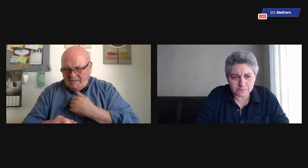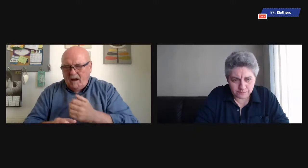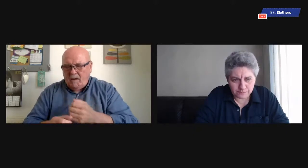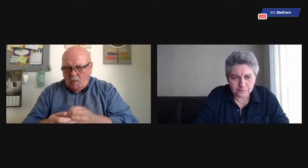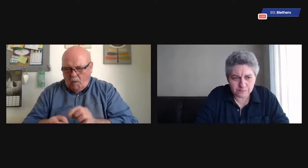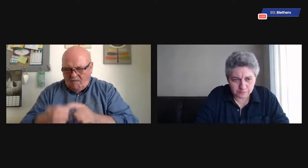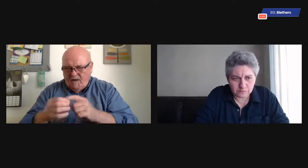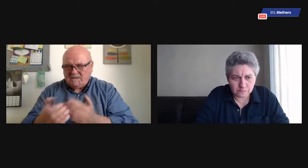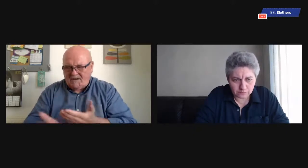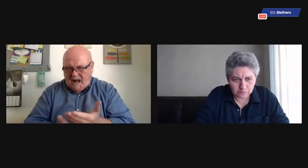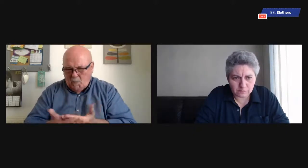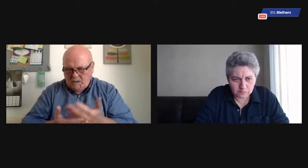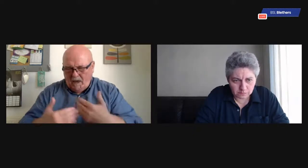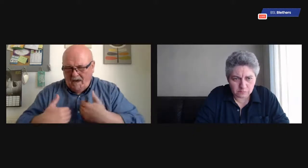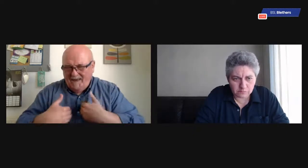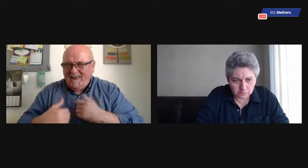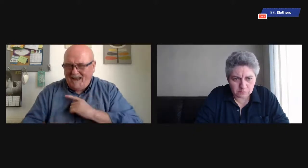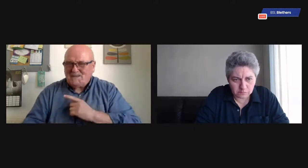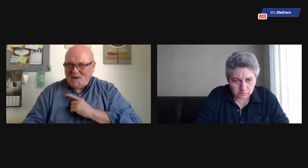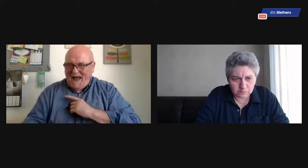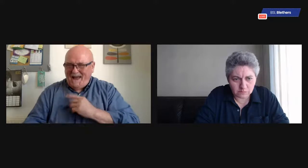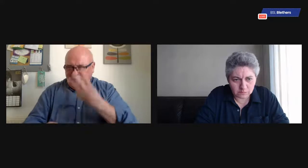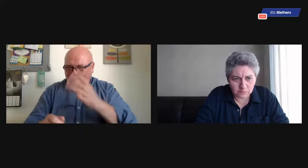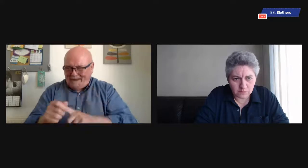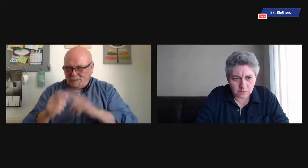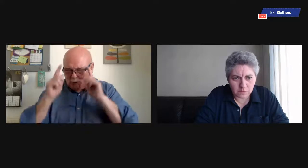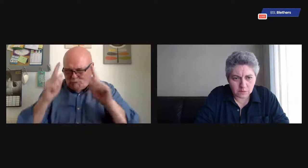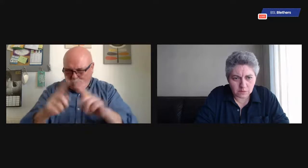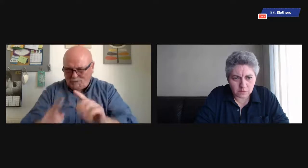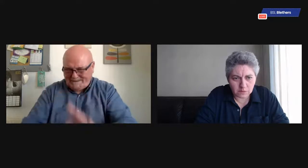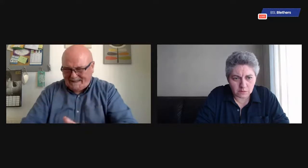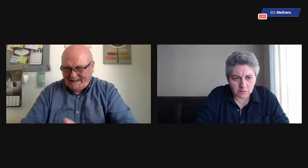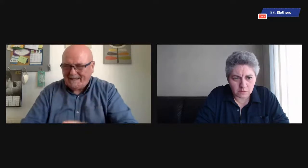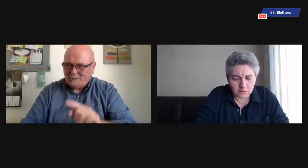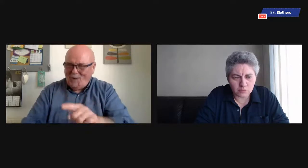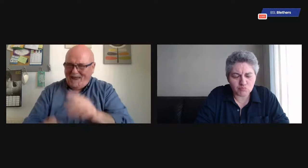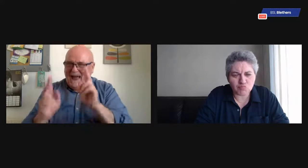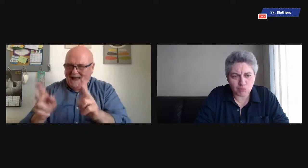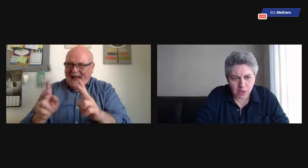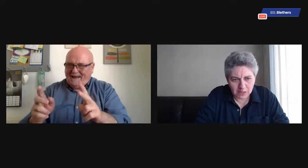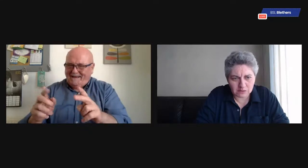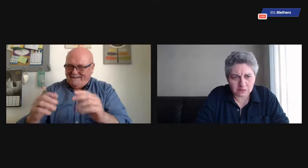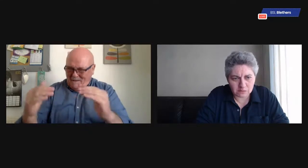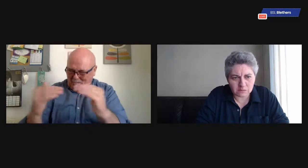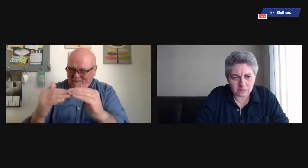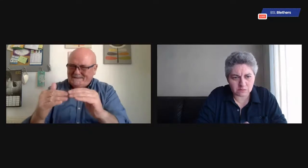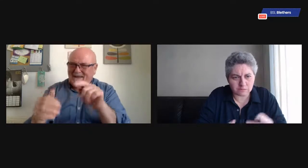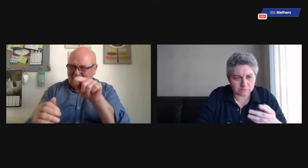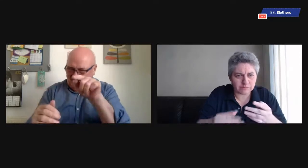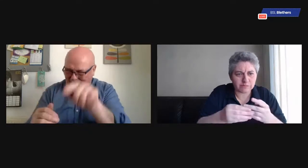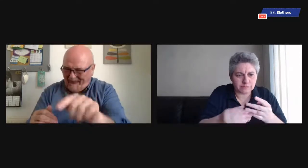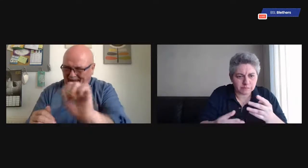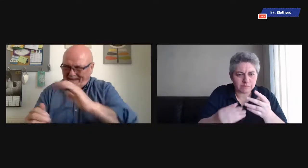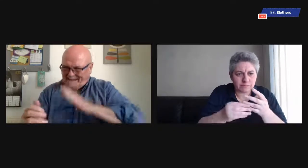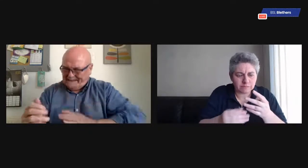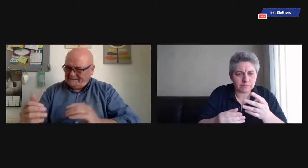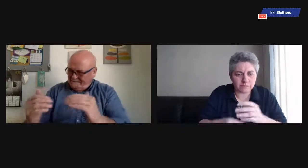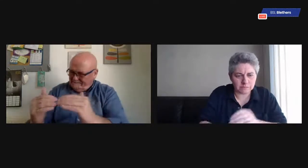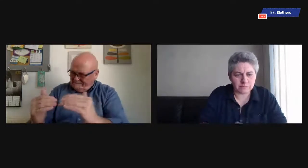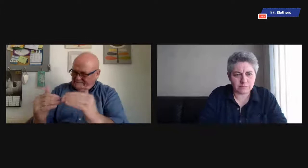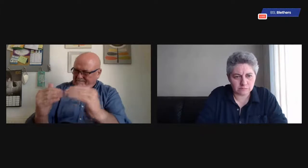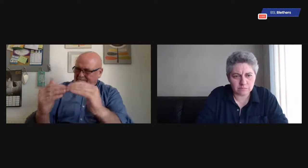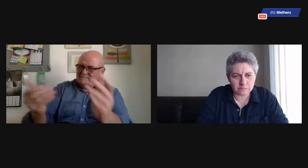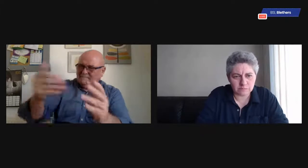counsellor. So, and I've got academic qualifications. So I was 3 years, I've got a degree. So that's what it goes back